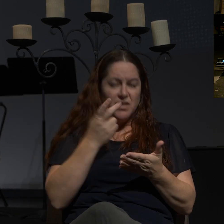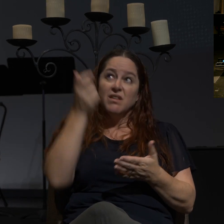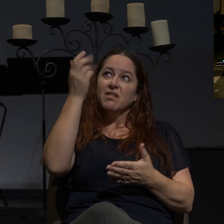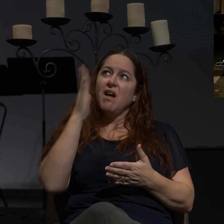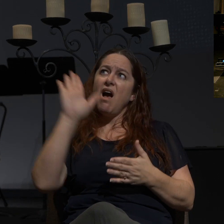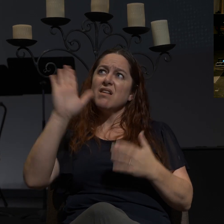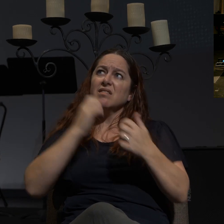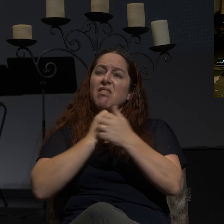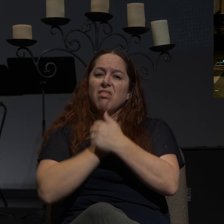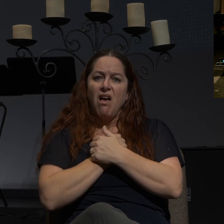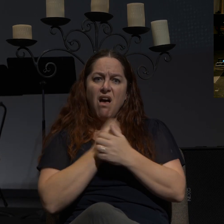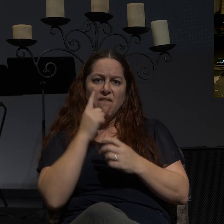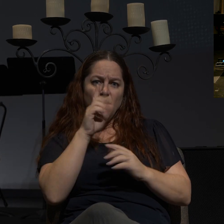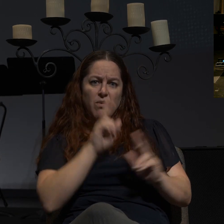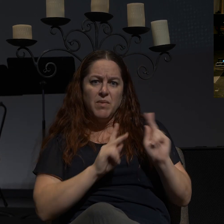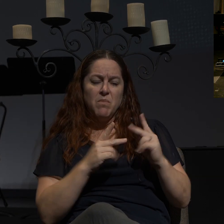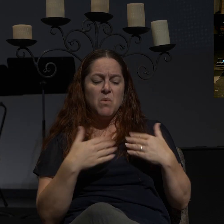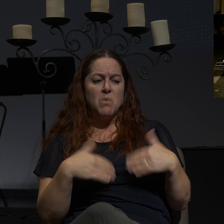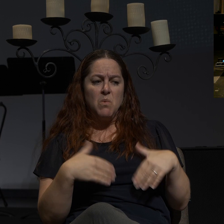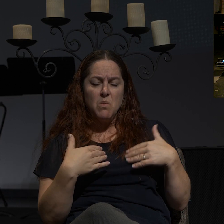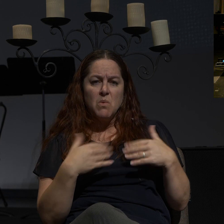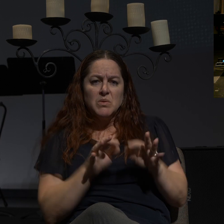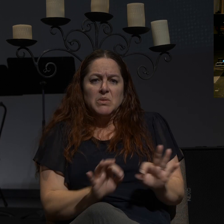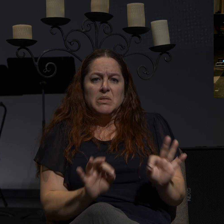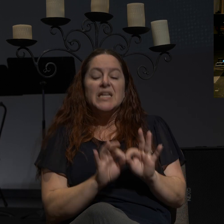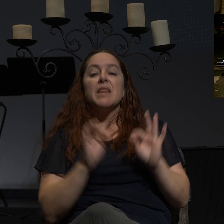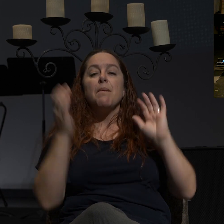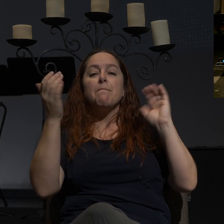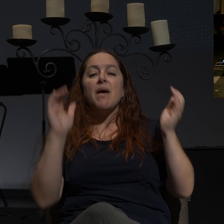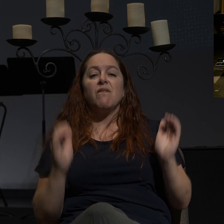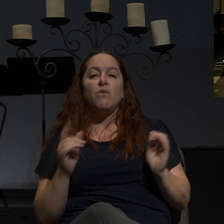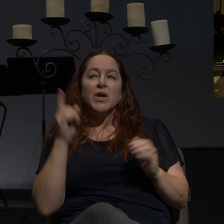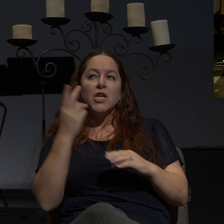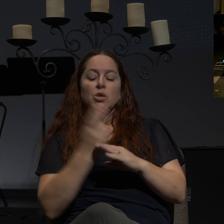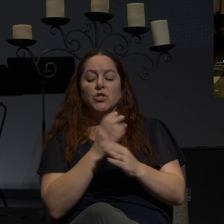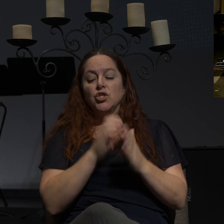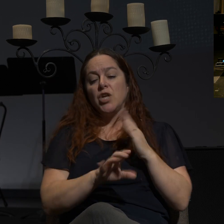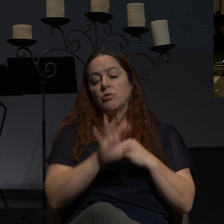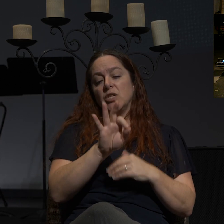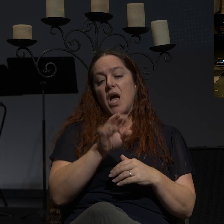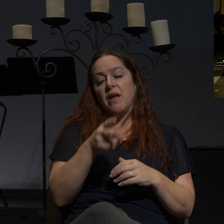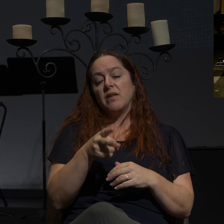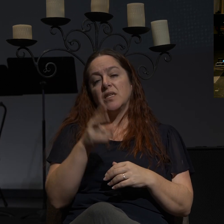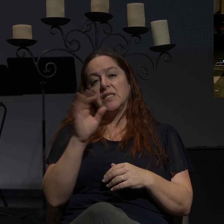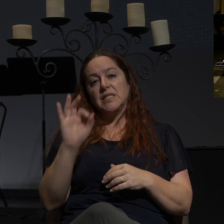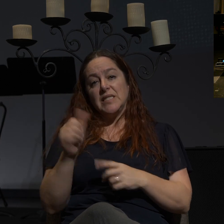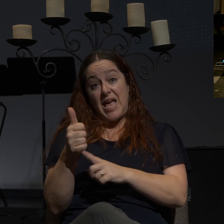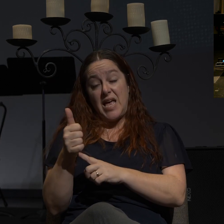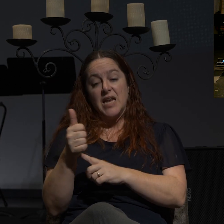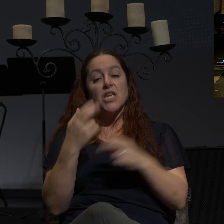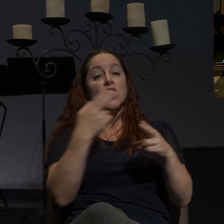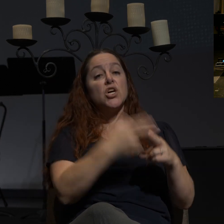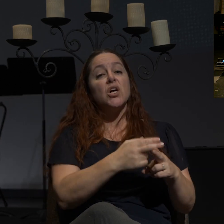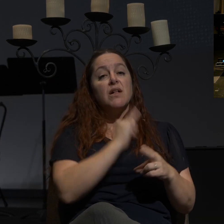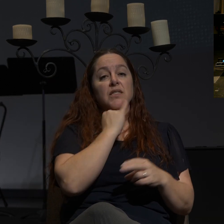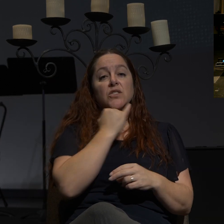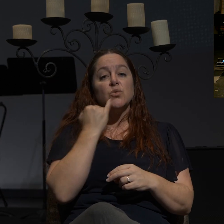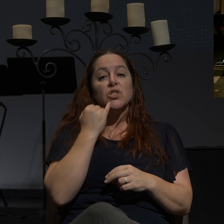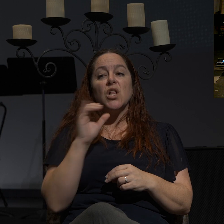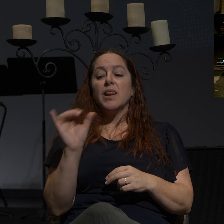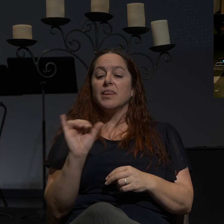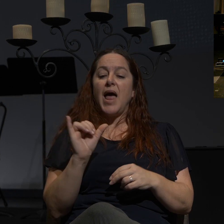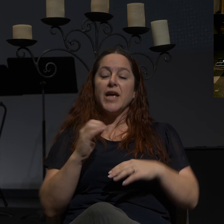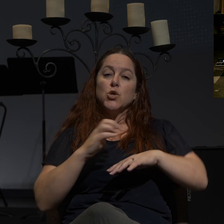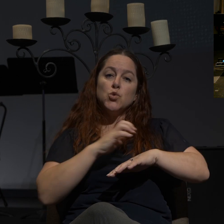people through some of the metaphors that he uses. Here's just a few of them. In chapter 9, verse 10, he called Israel